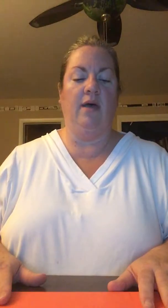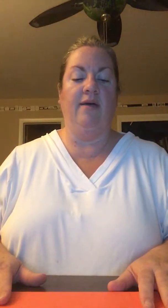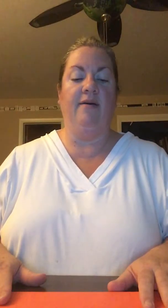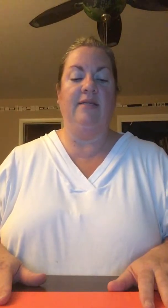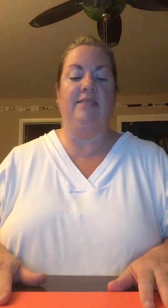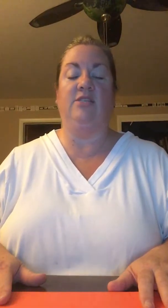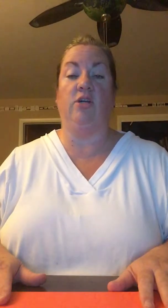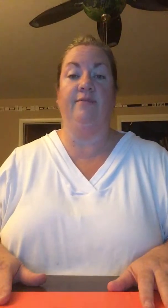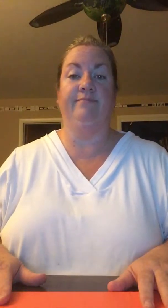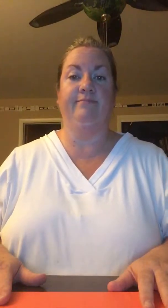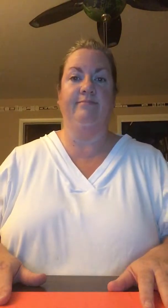Sister.